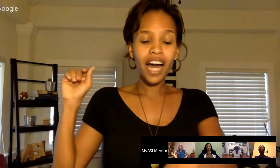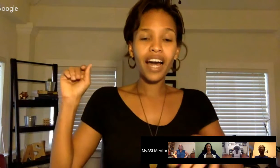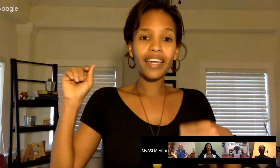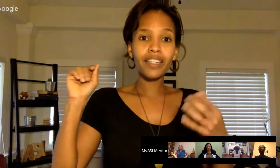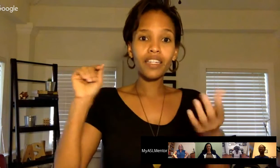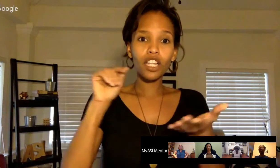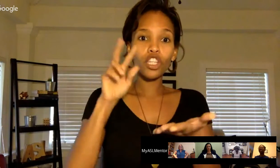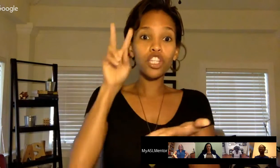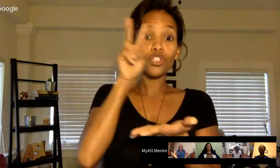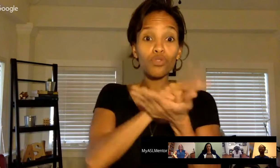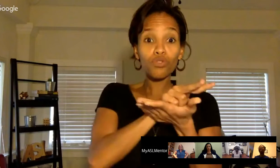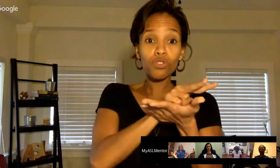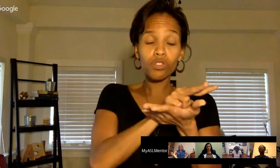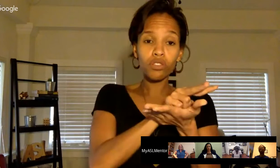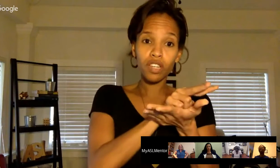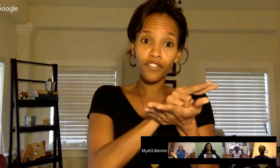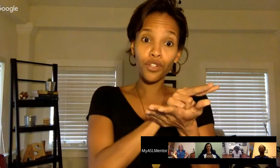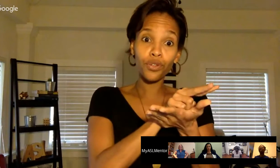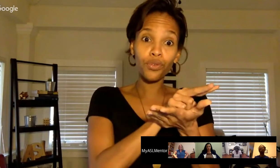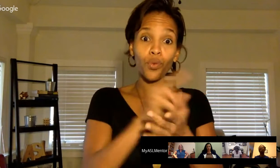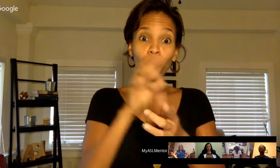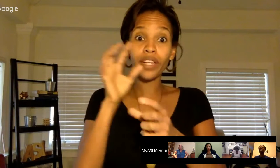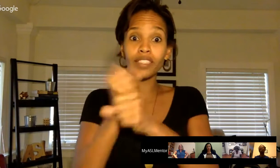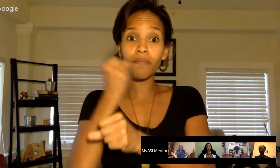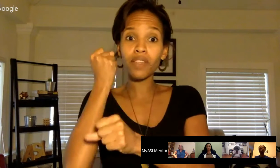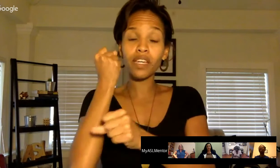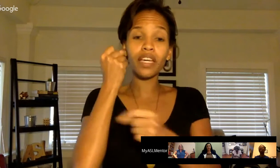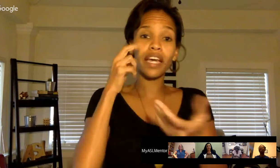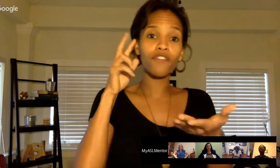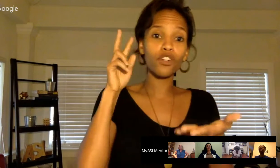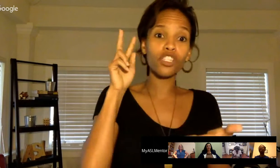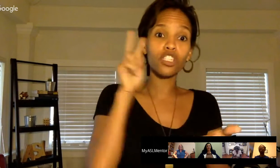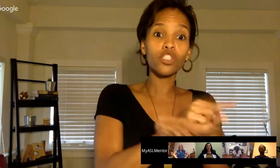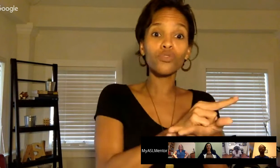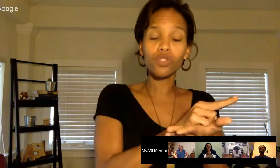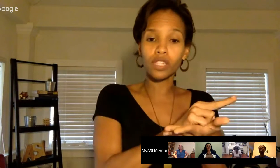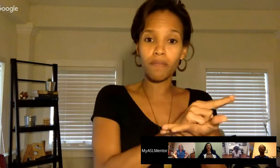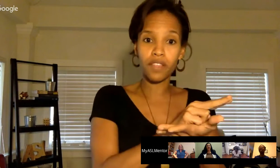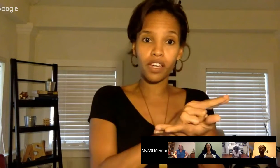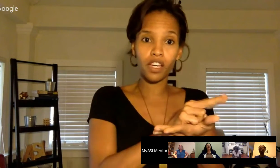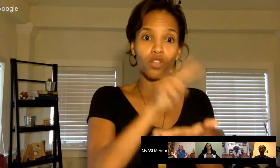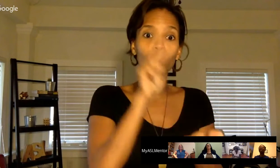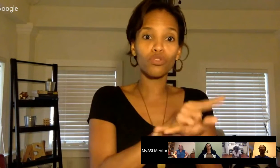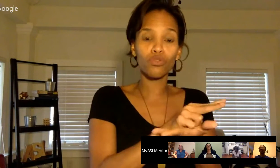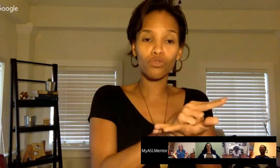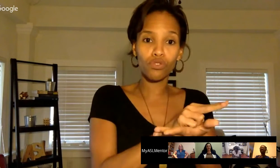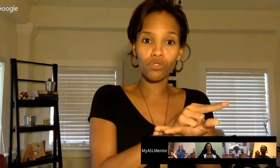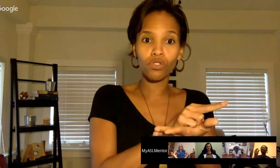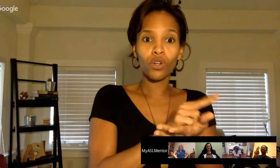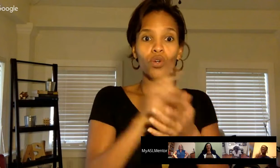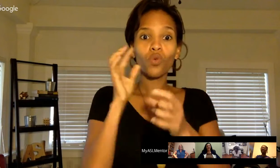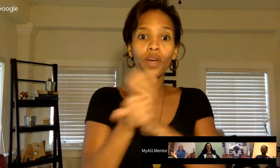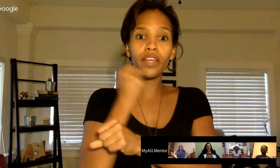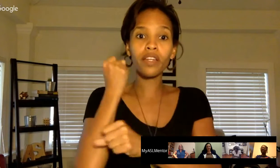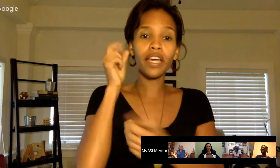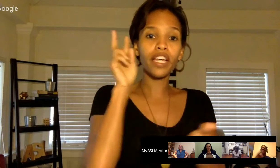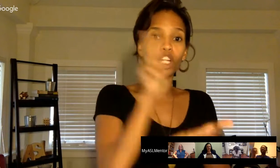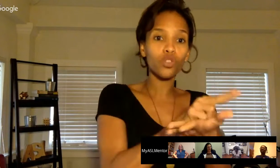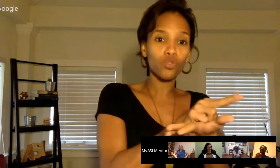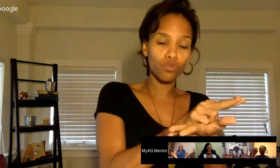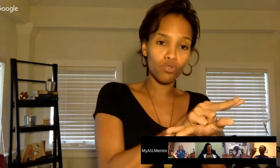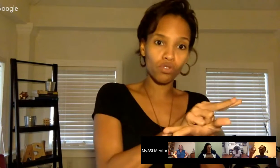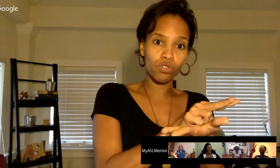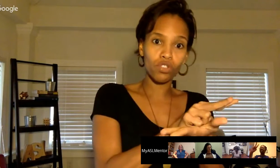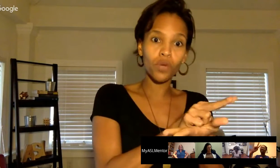This sign, lose, if you win something versus lose something, you lose. Win